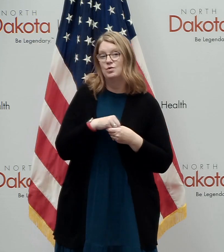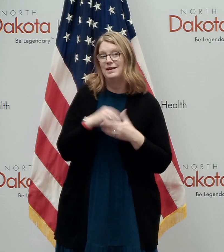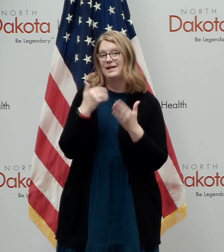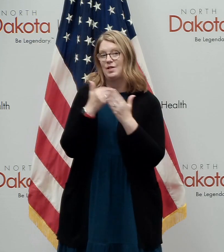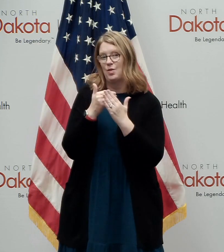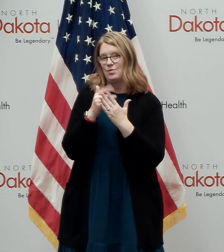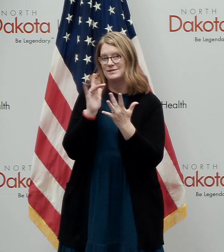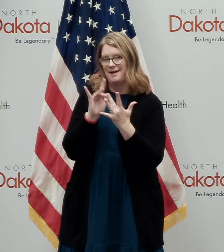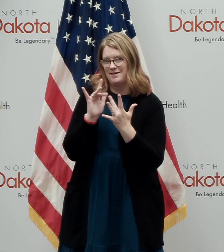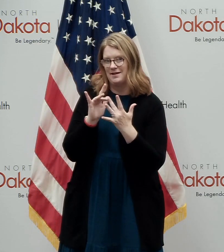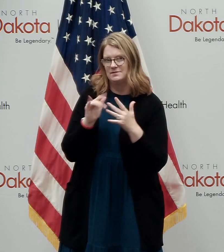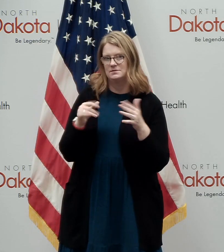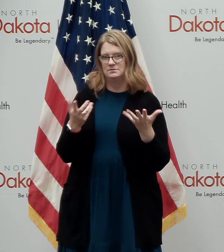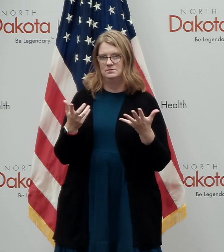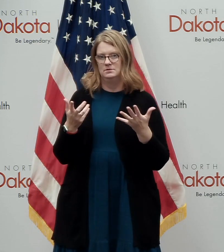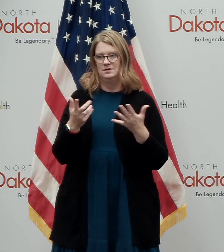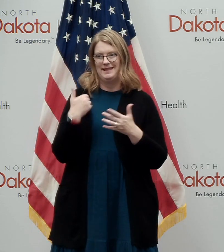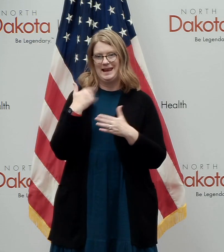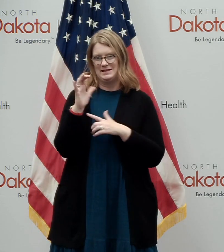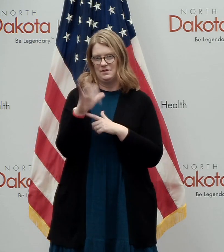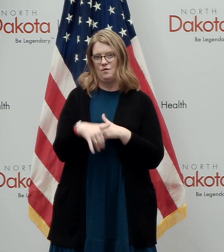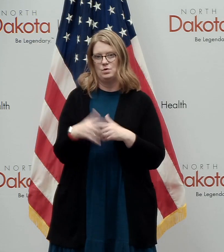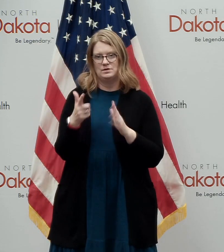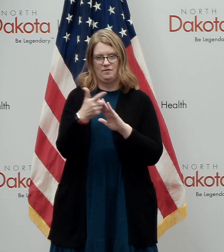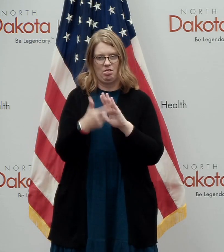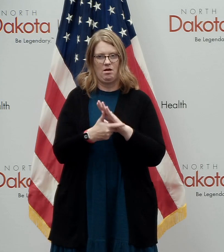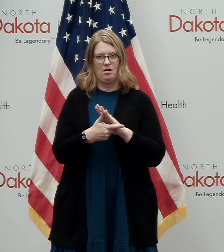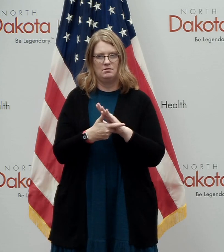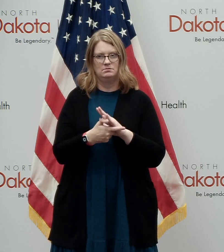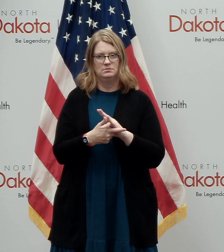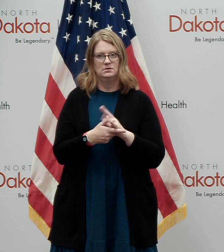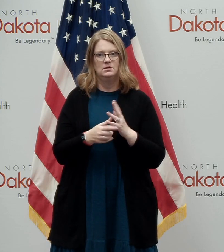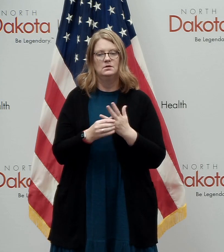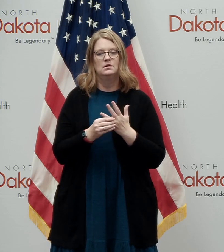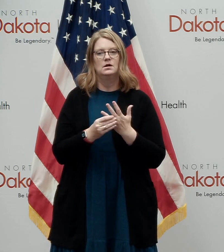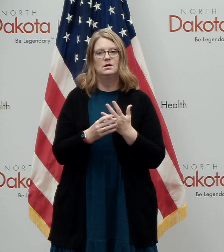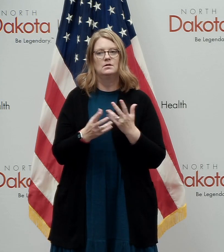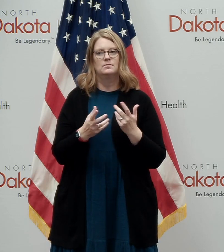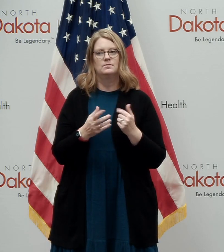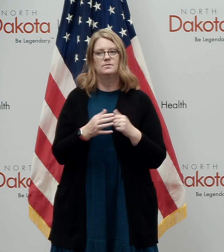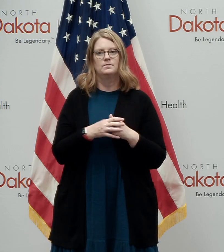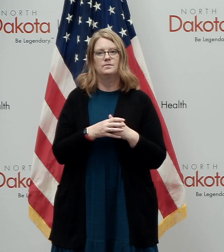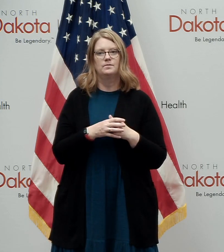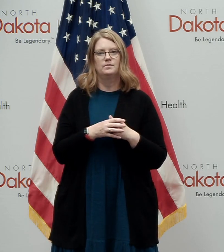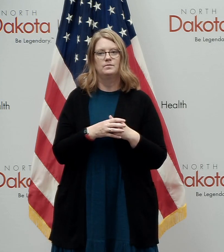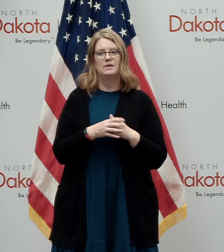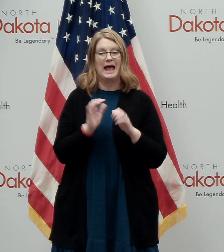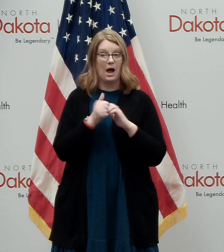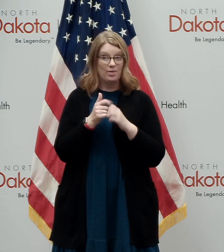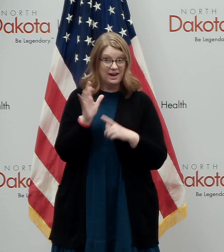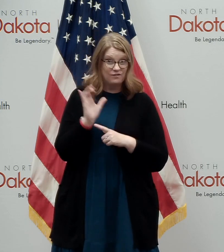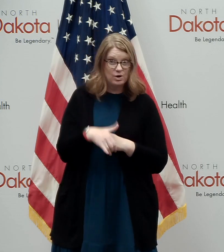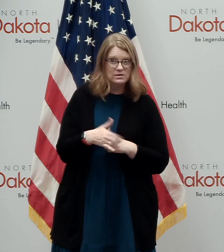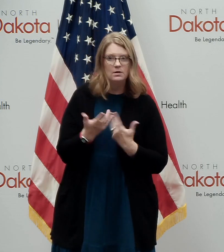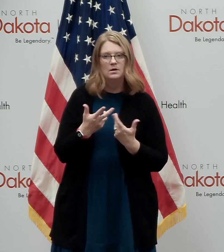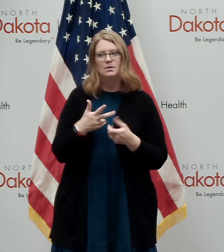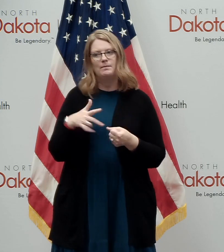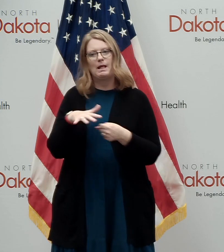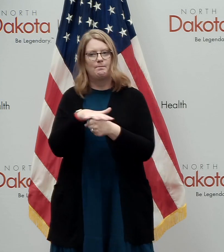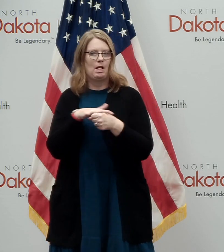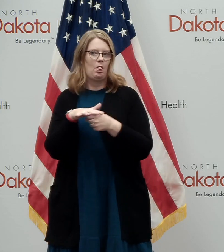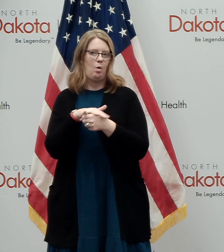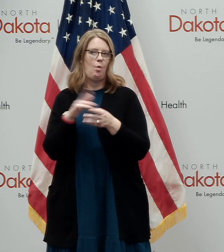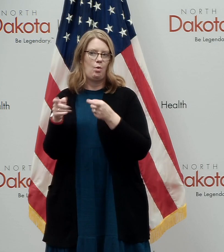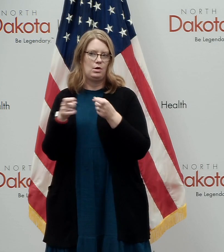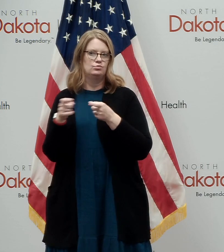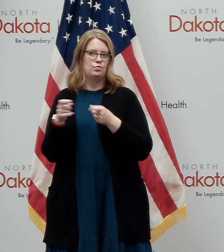contacts under the thing that has the force of law, but that enforceability will be up to local jurisdictions.